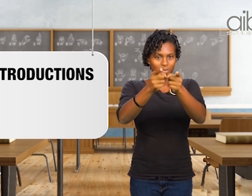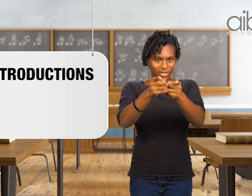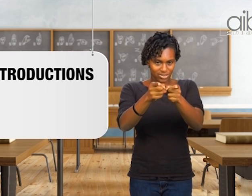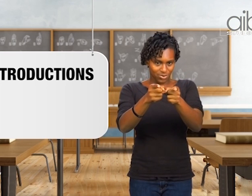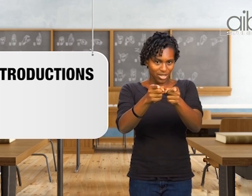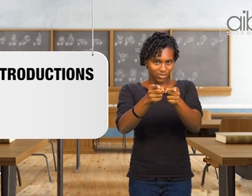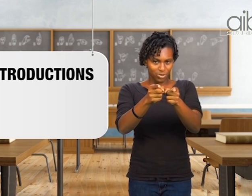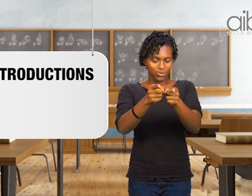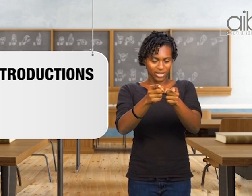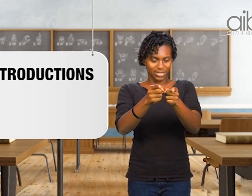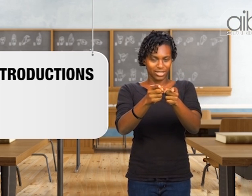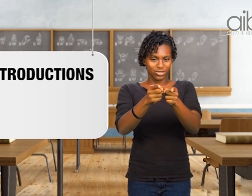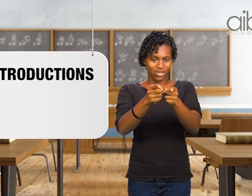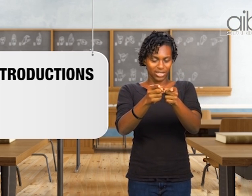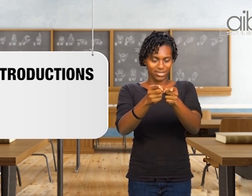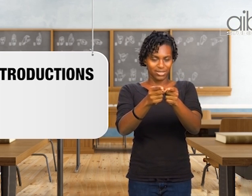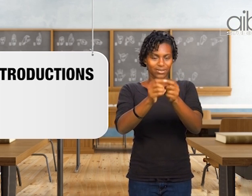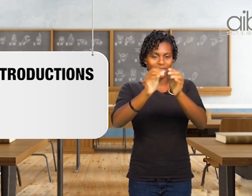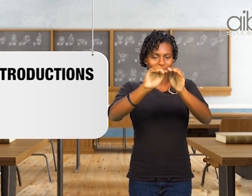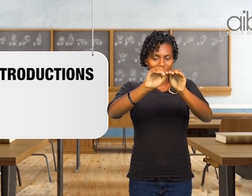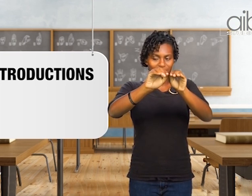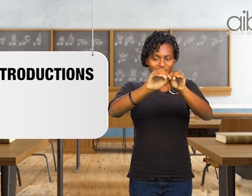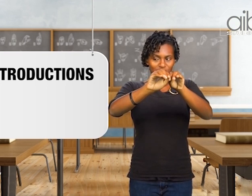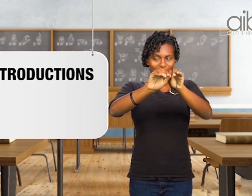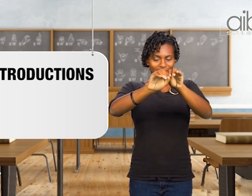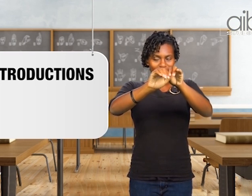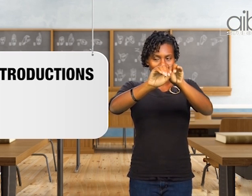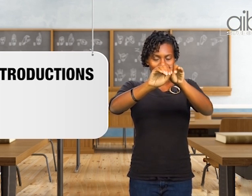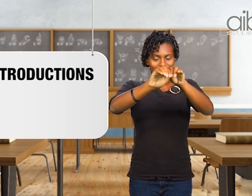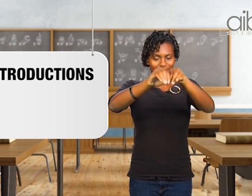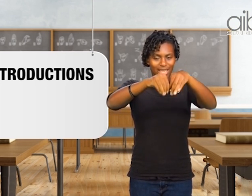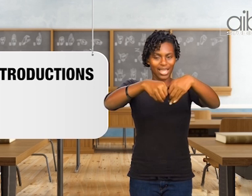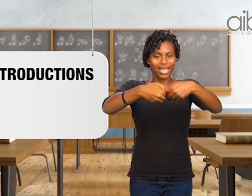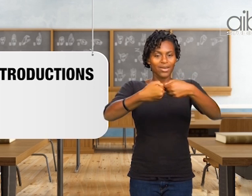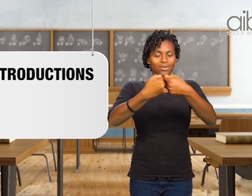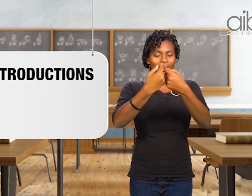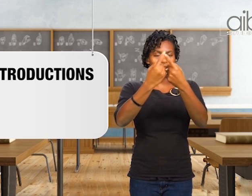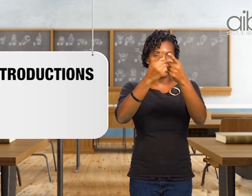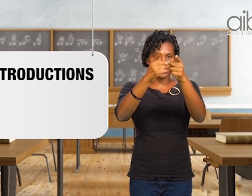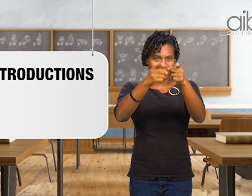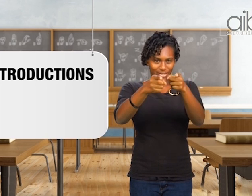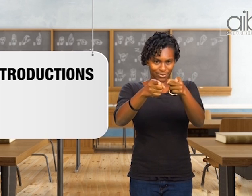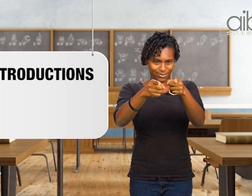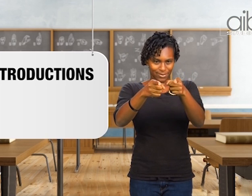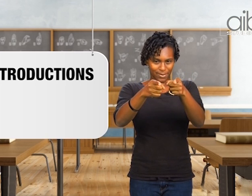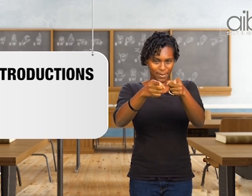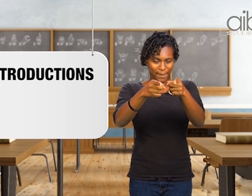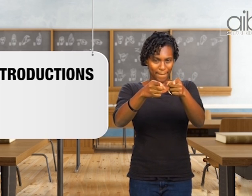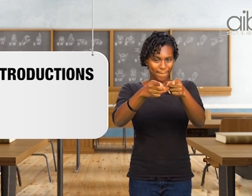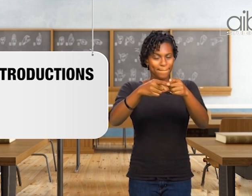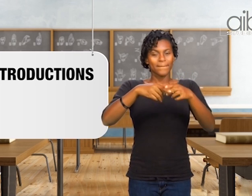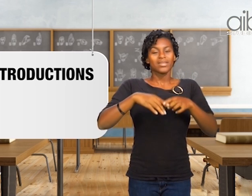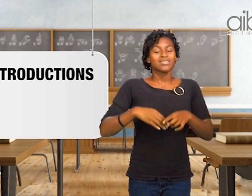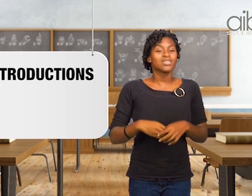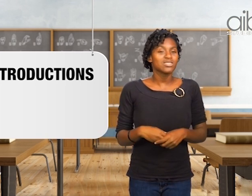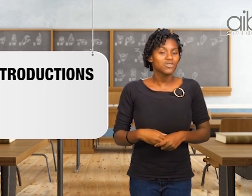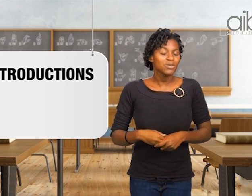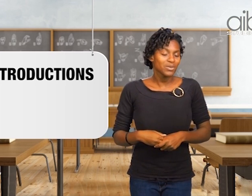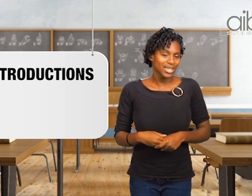point to whoever you're talking to. So let's try it. How are you? So there's different ways